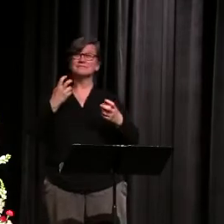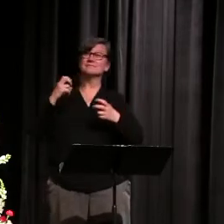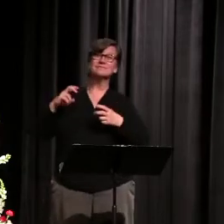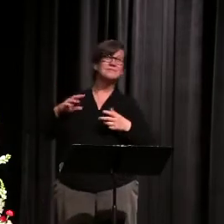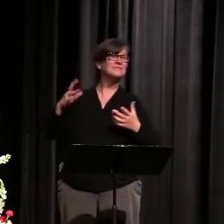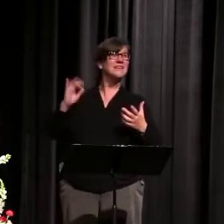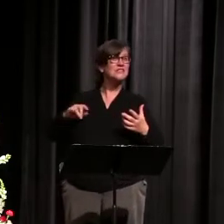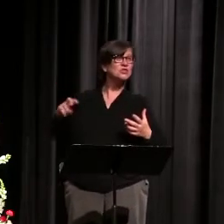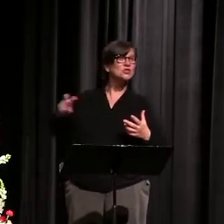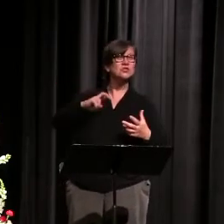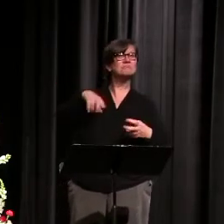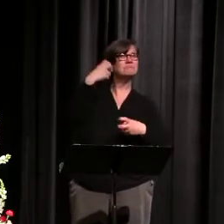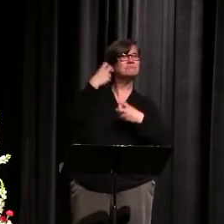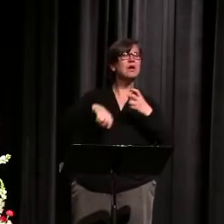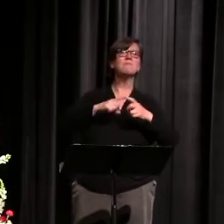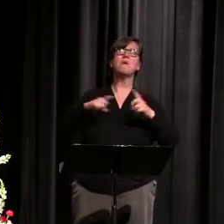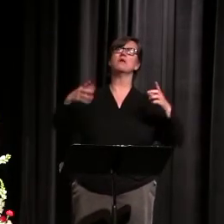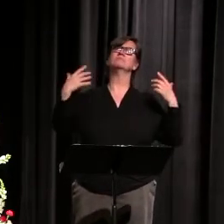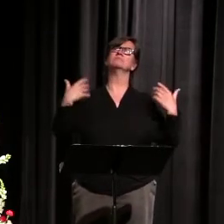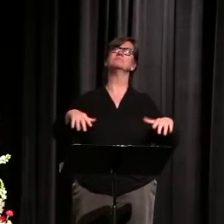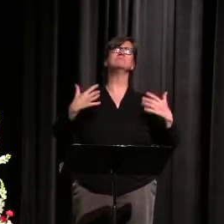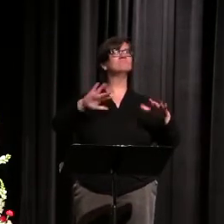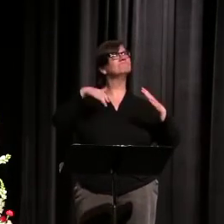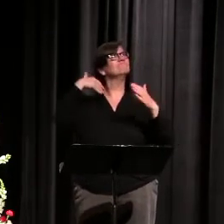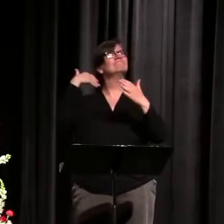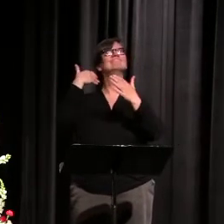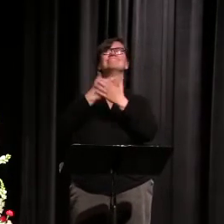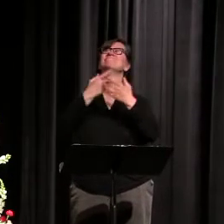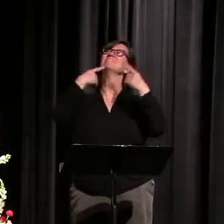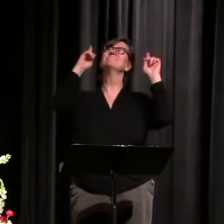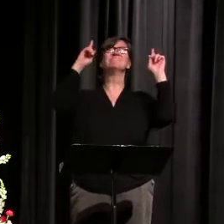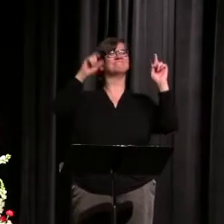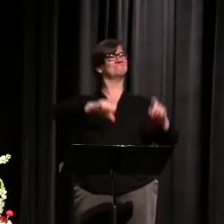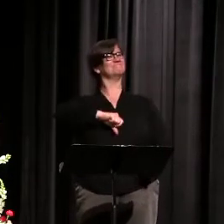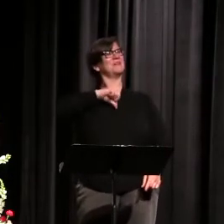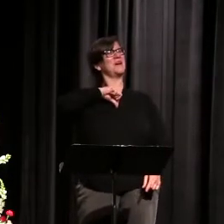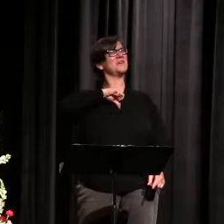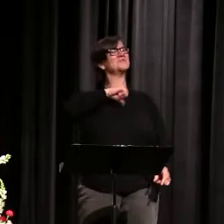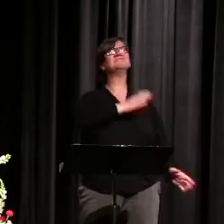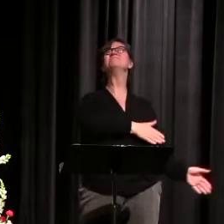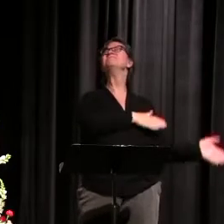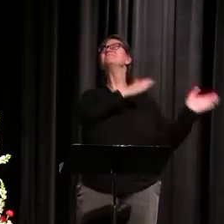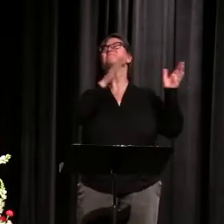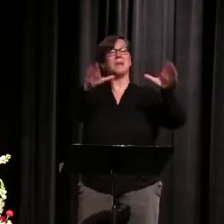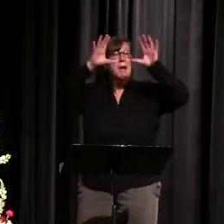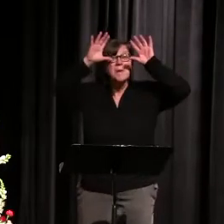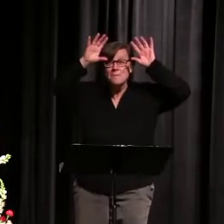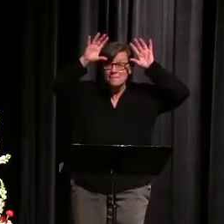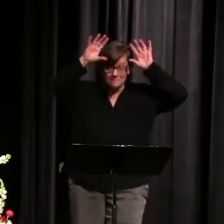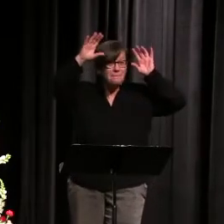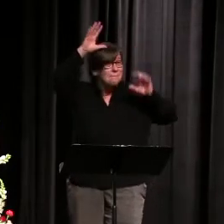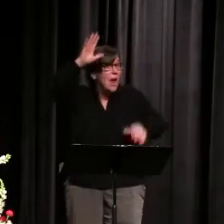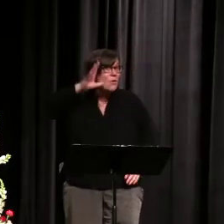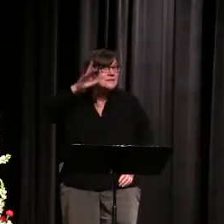To the parents of the graduates, congratulations, we made it through 15 weeks of turning your